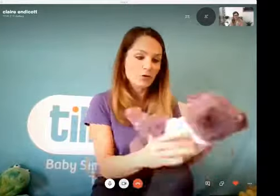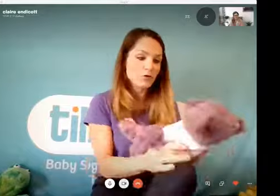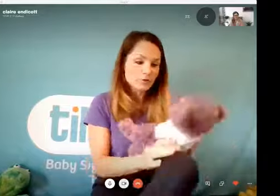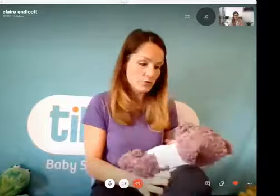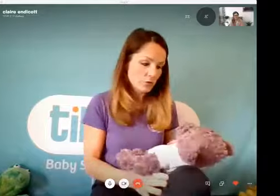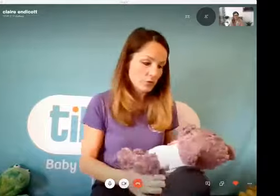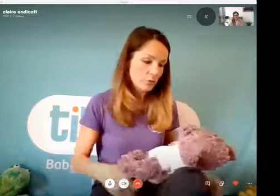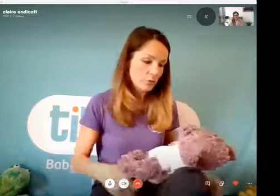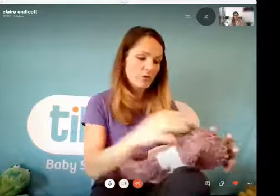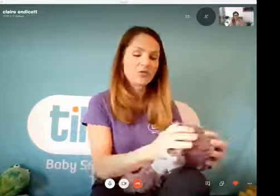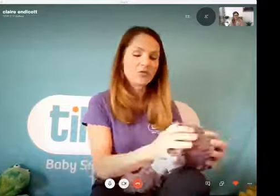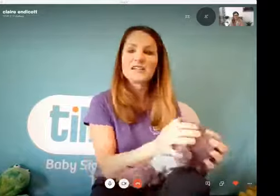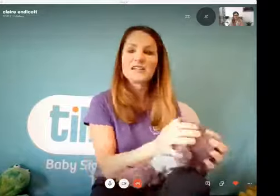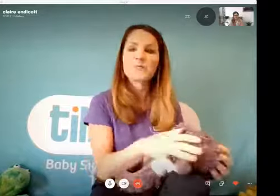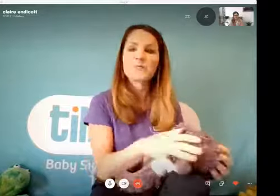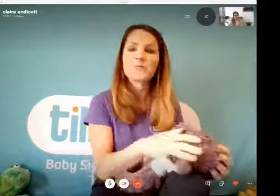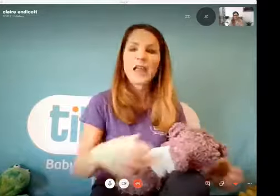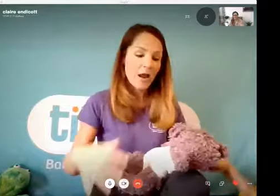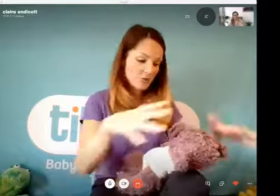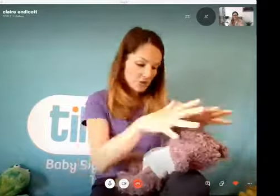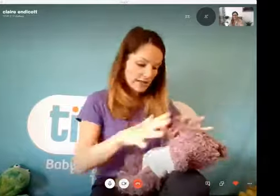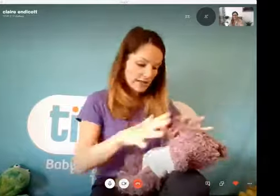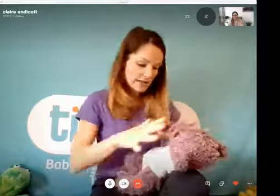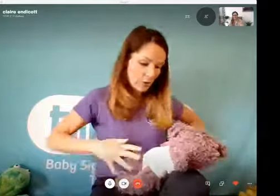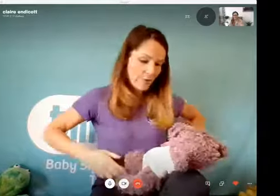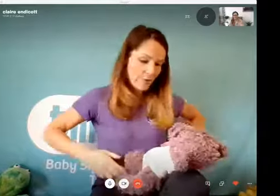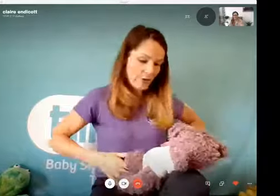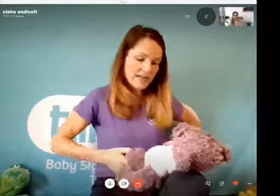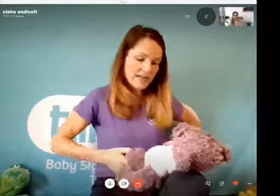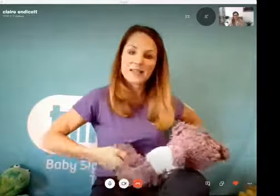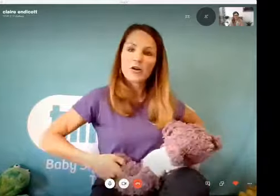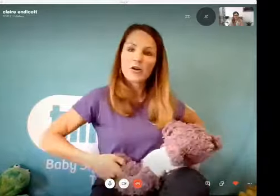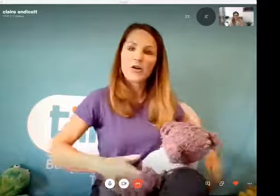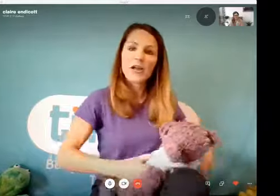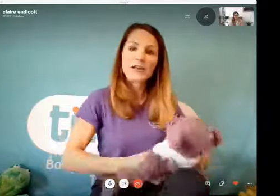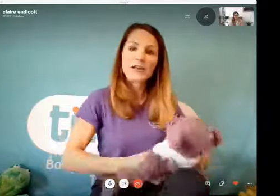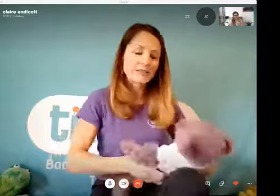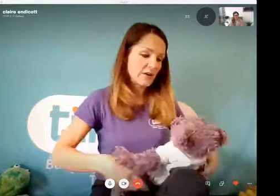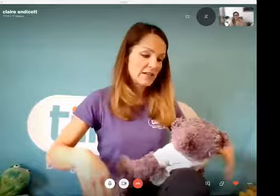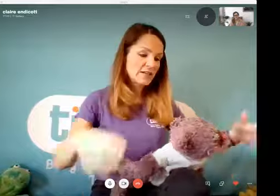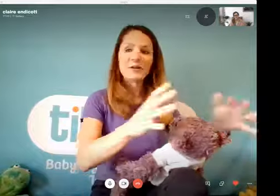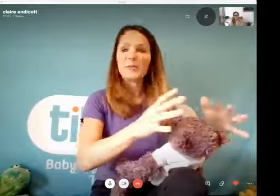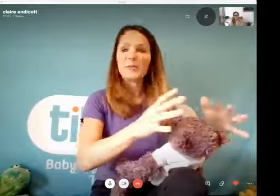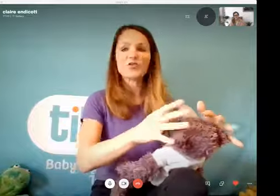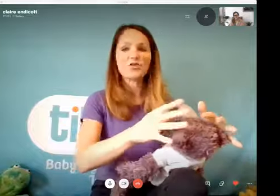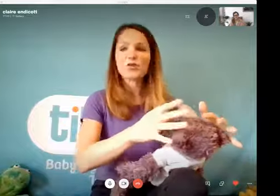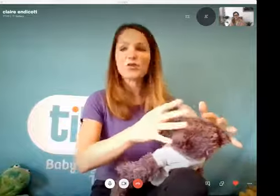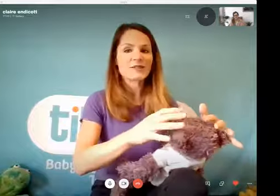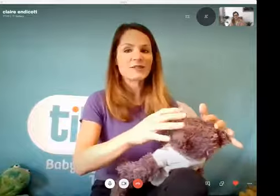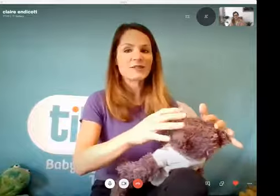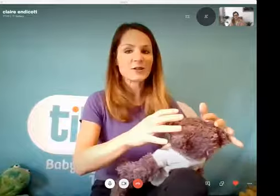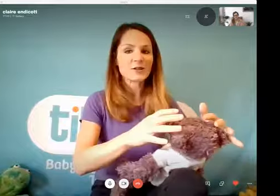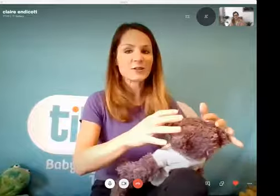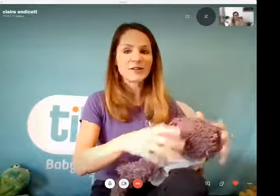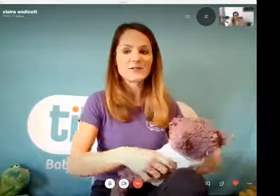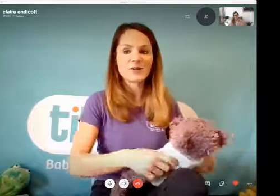or put them on your knees, and we're just going to explore their bodies. All right, so we're going to do a little bit. You should all know this. I've tried to pick some songs. Most of the